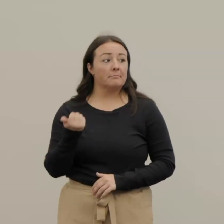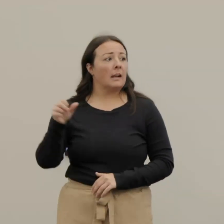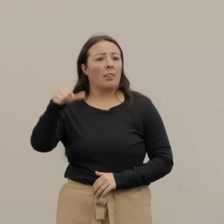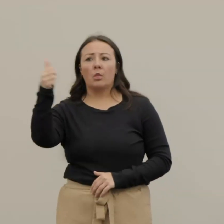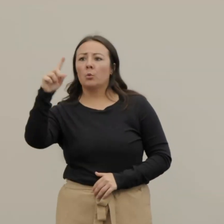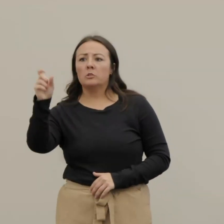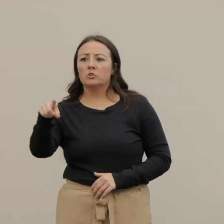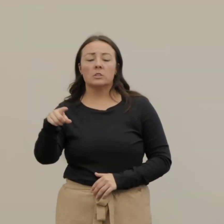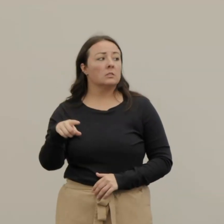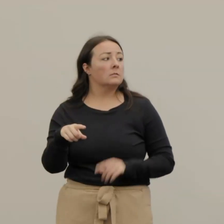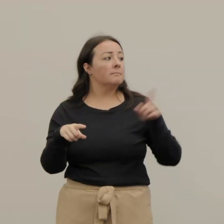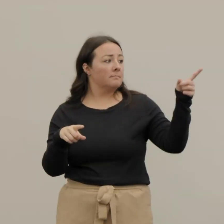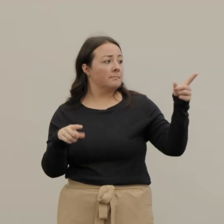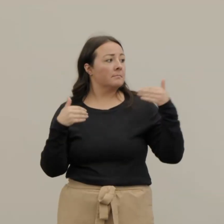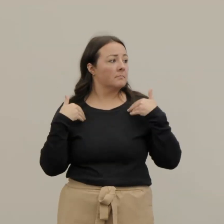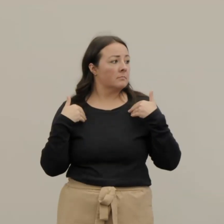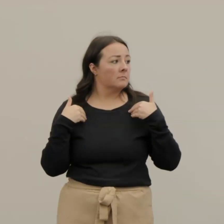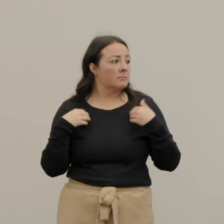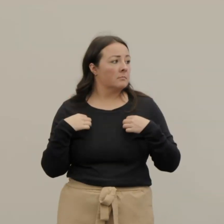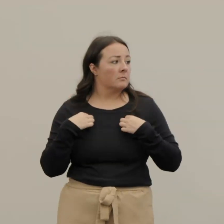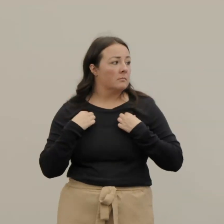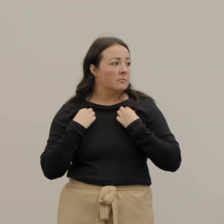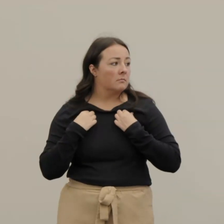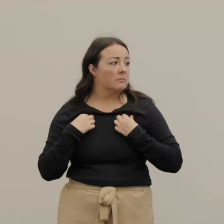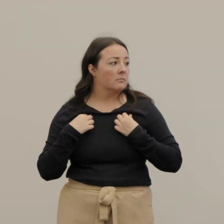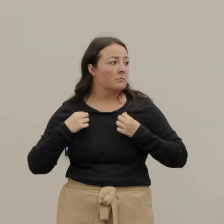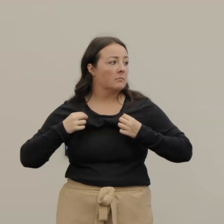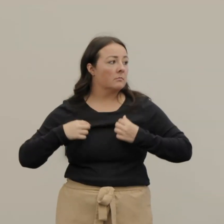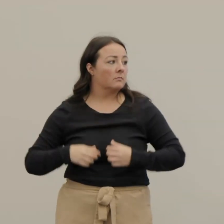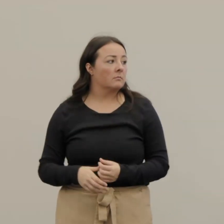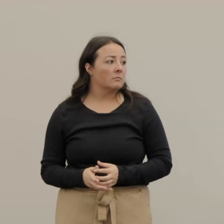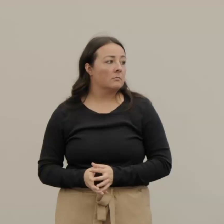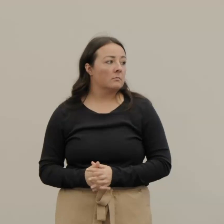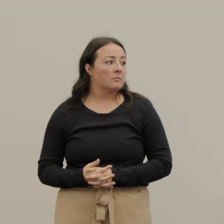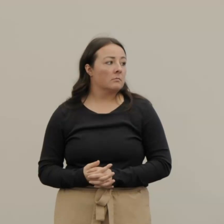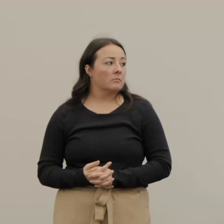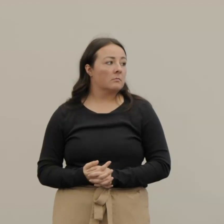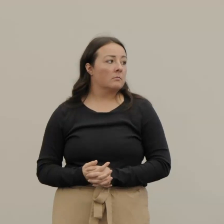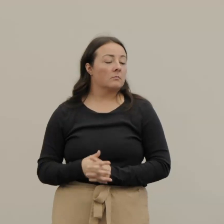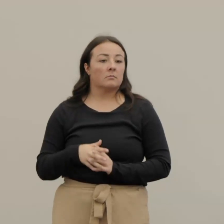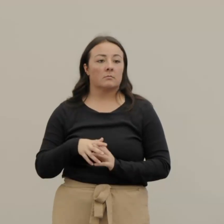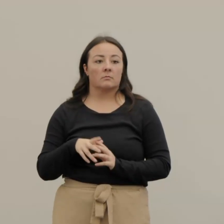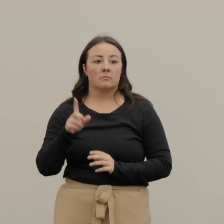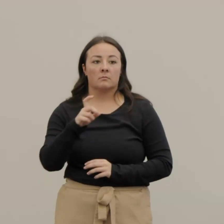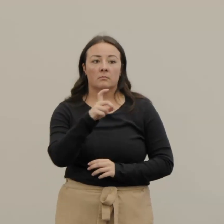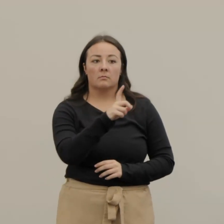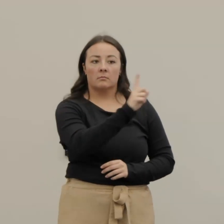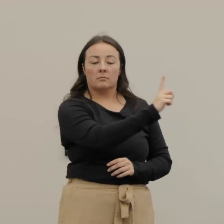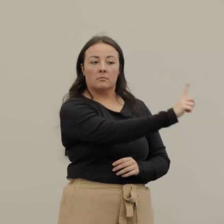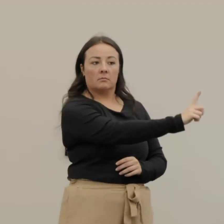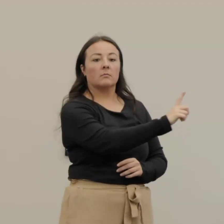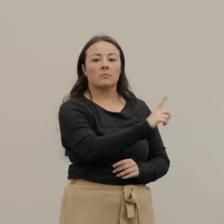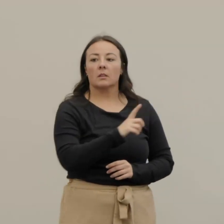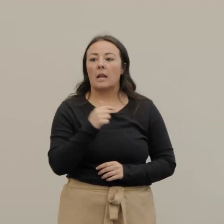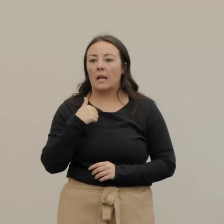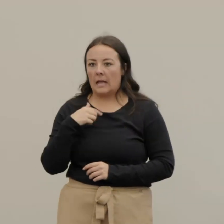All right. Got another one. Okay. While microphone is making it over there, I